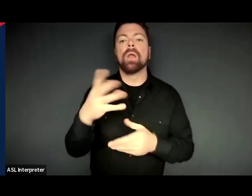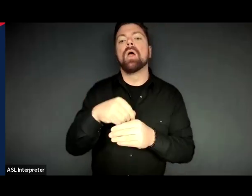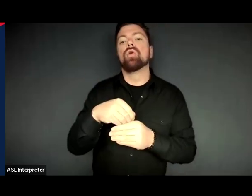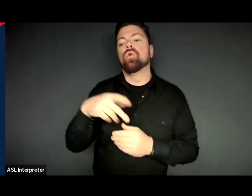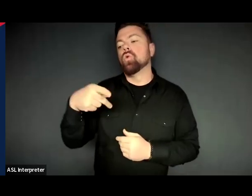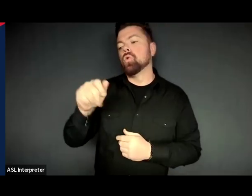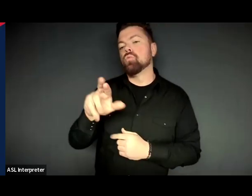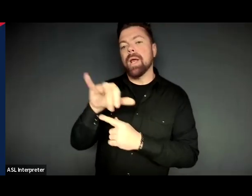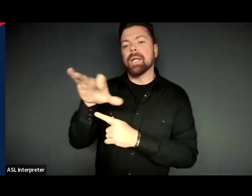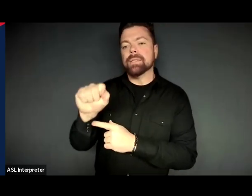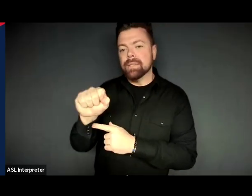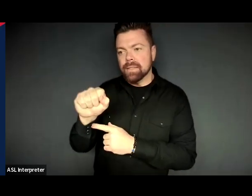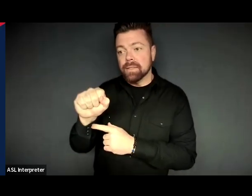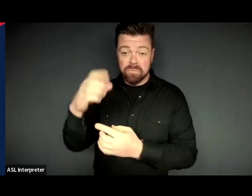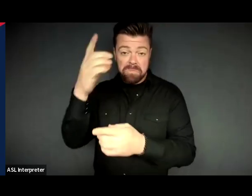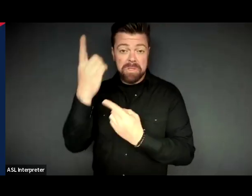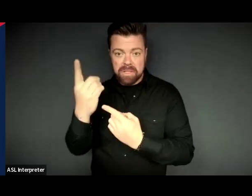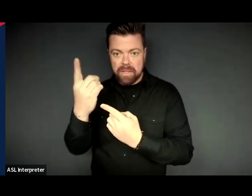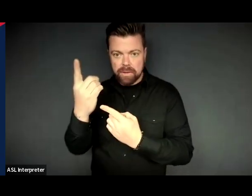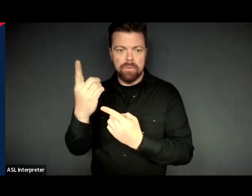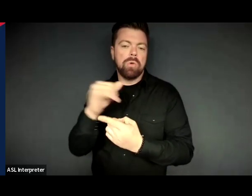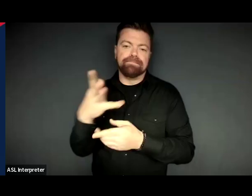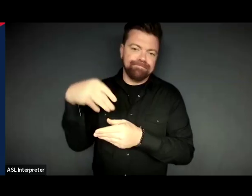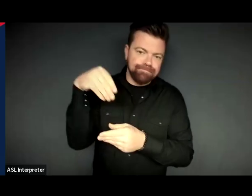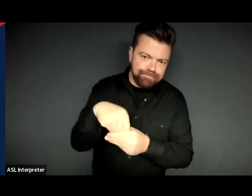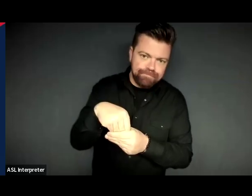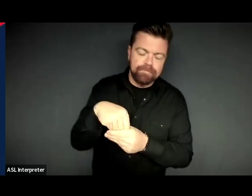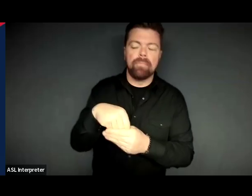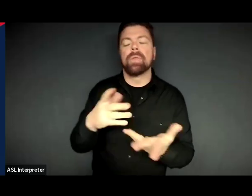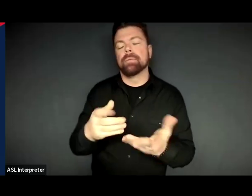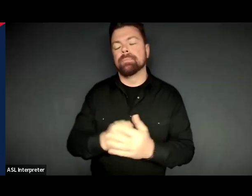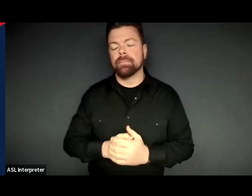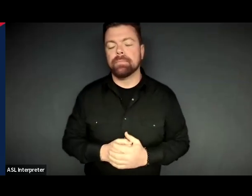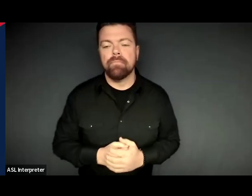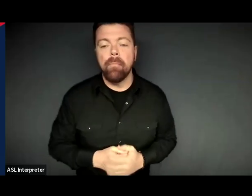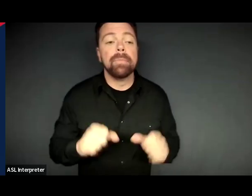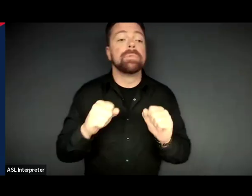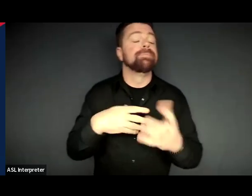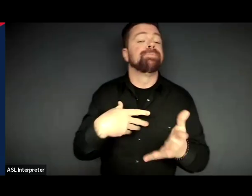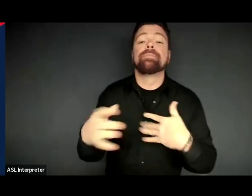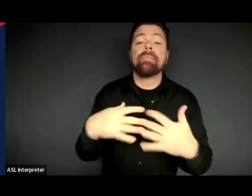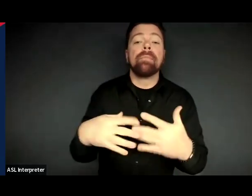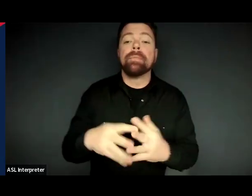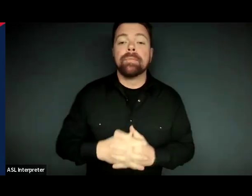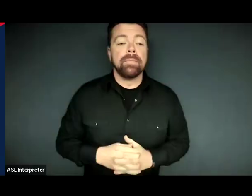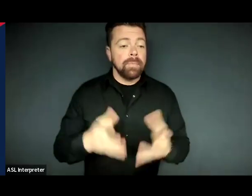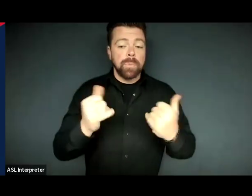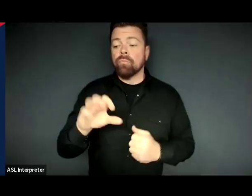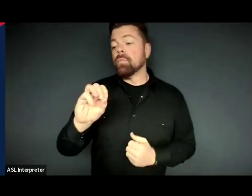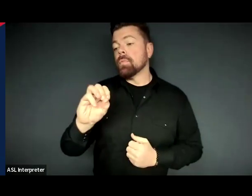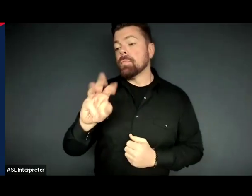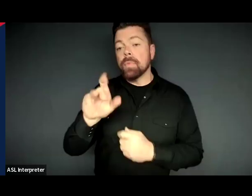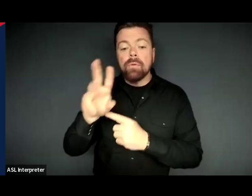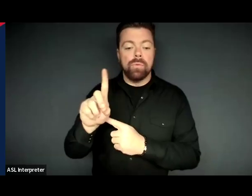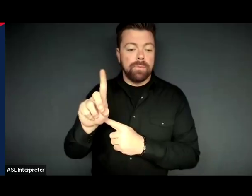paralysis from disease as well. I'm always speaking about that as well. So anyway, that's now the Onward EX has now